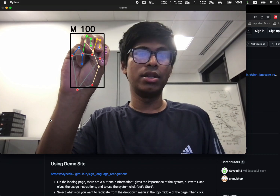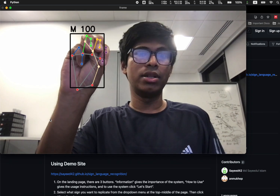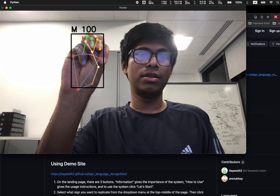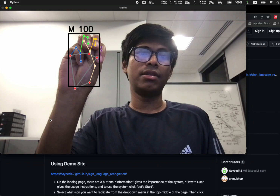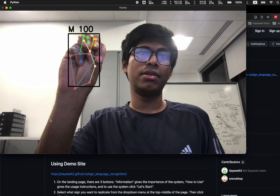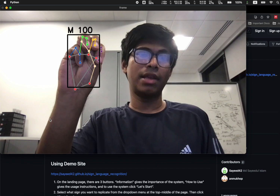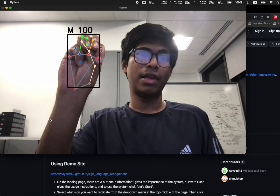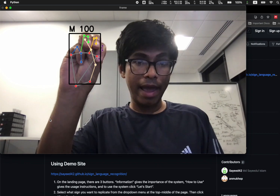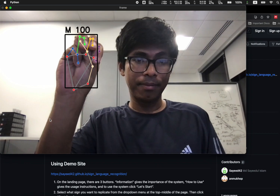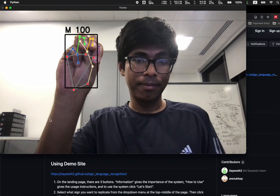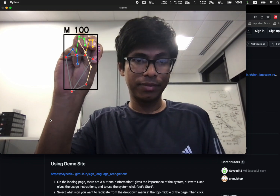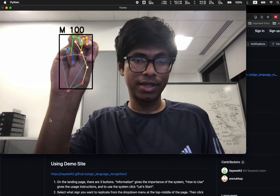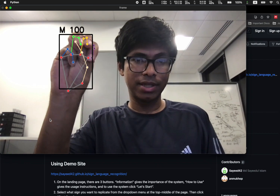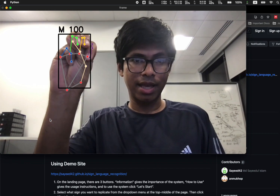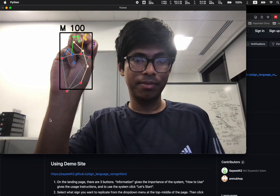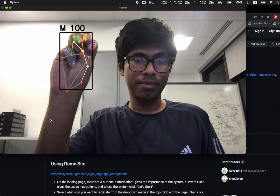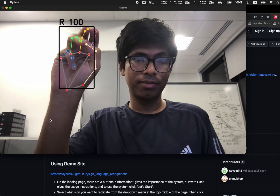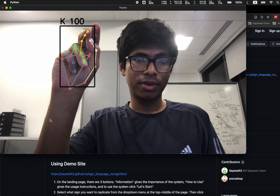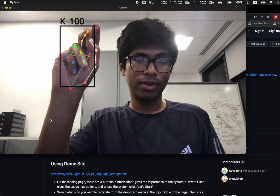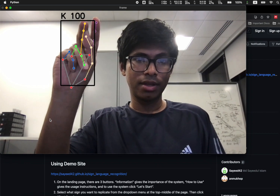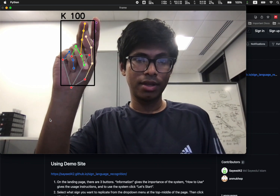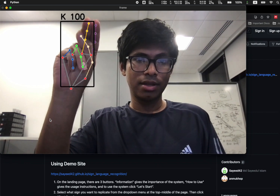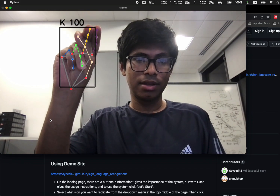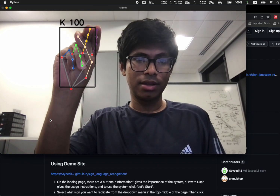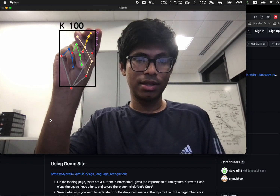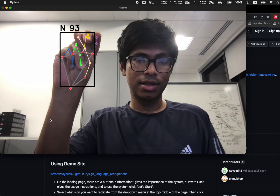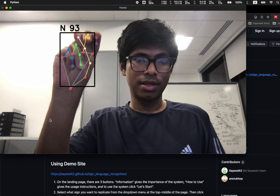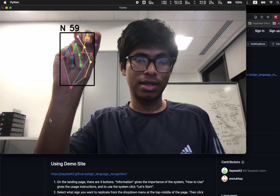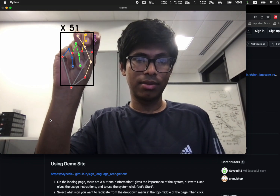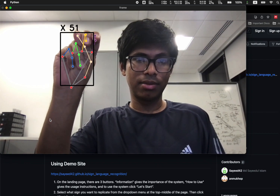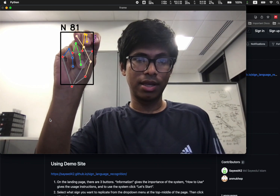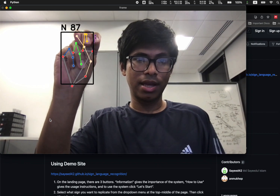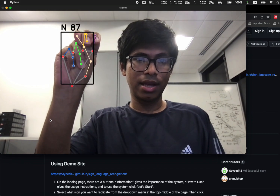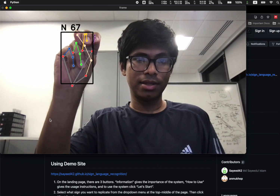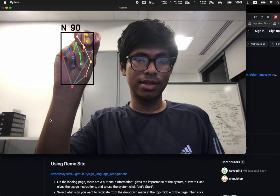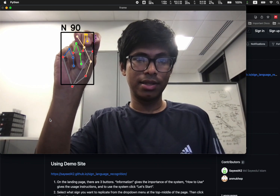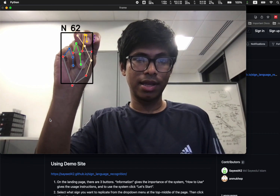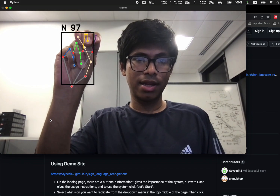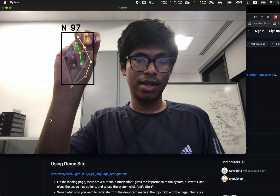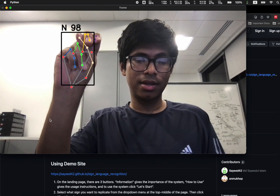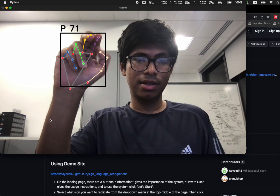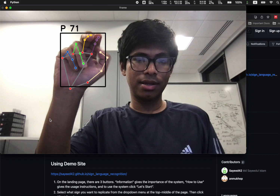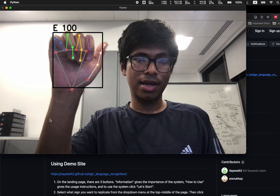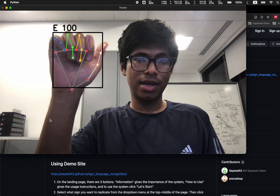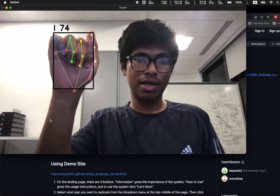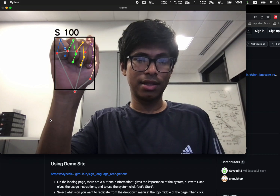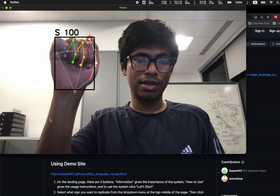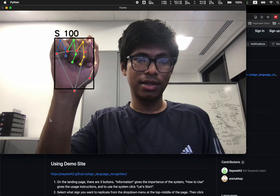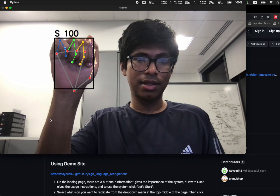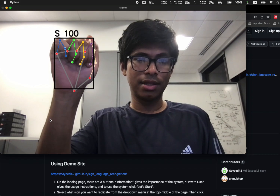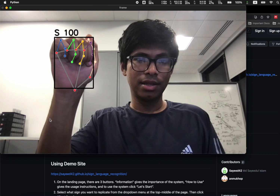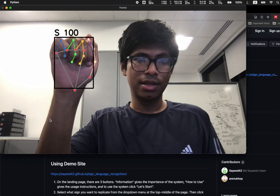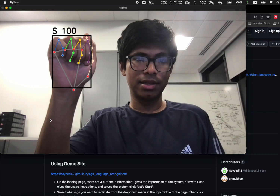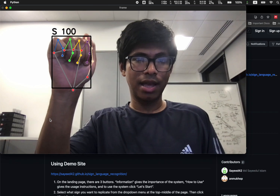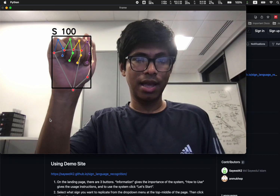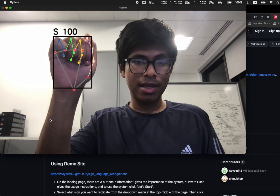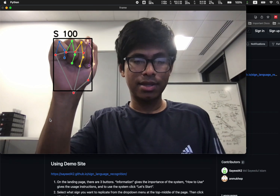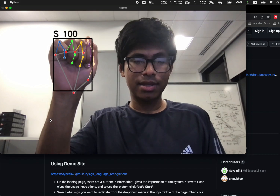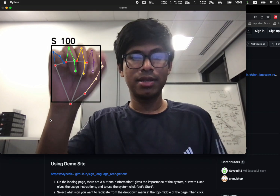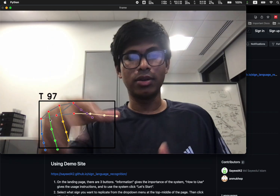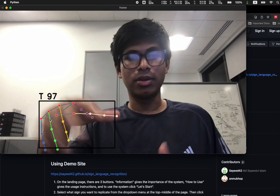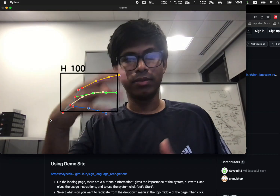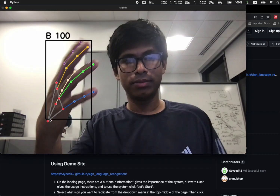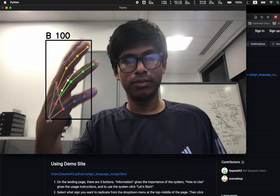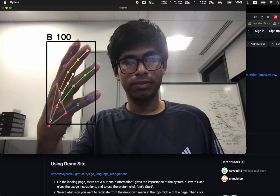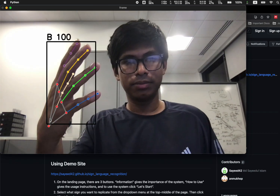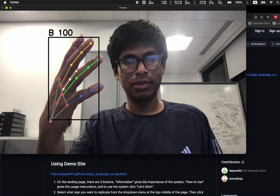will M. This is M. This is something else. This is N, and this is S.